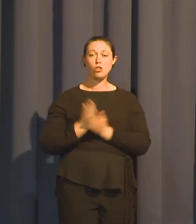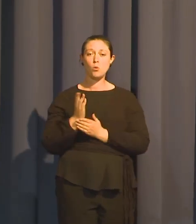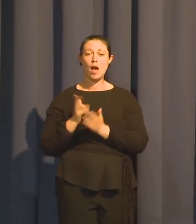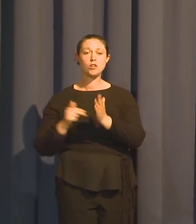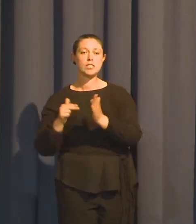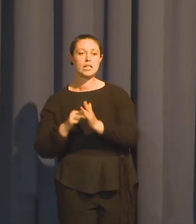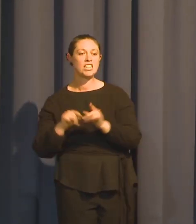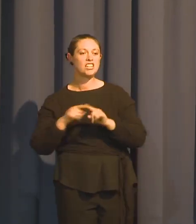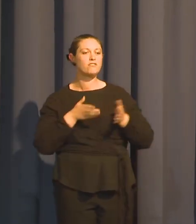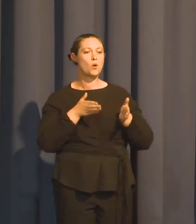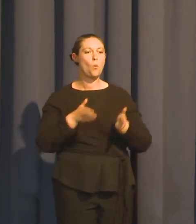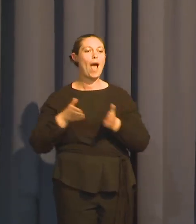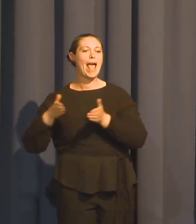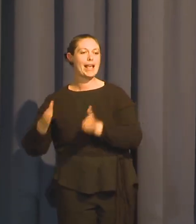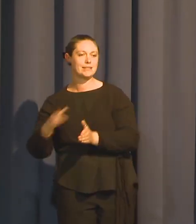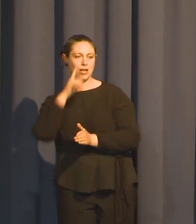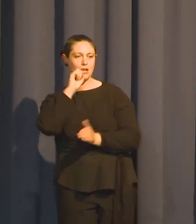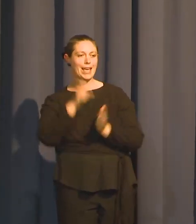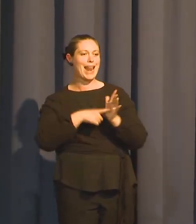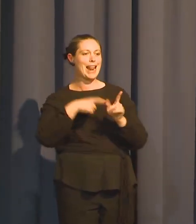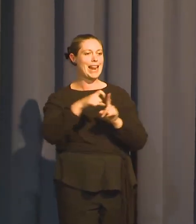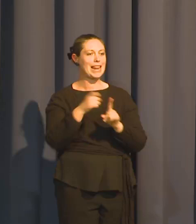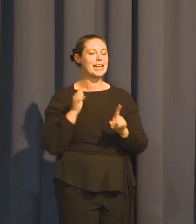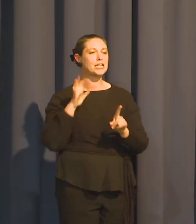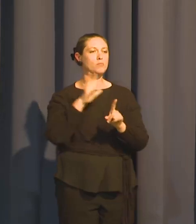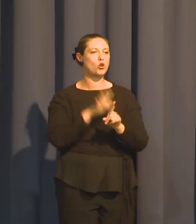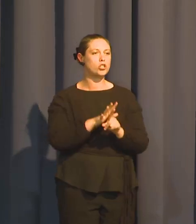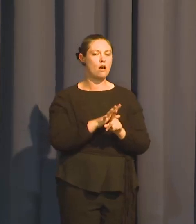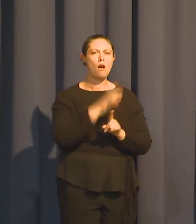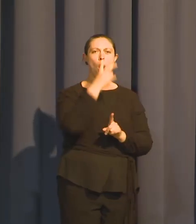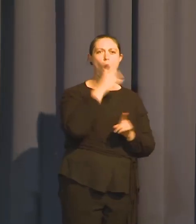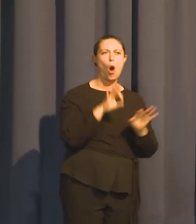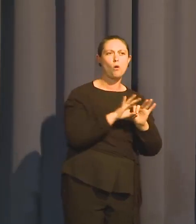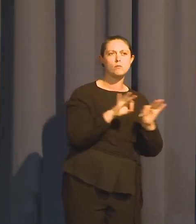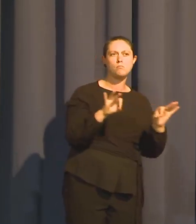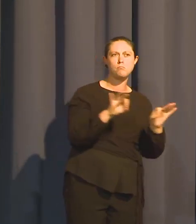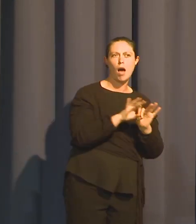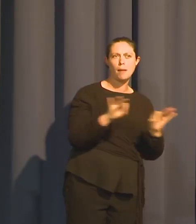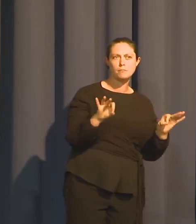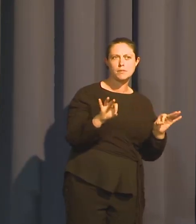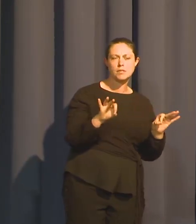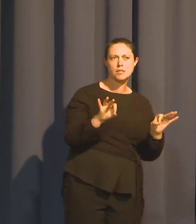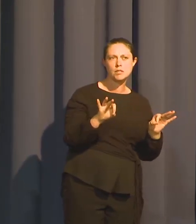these include older pipes in our water reticulation networks,